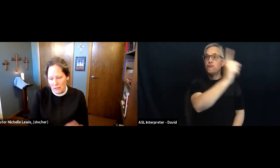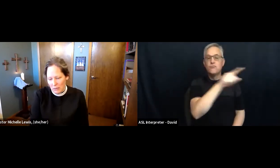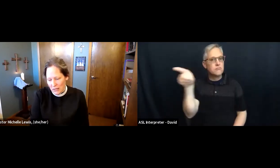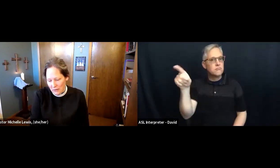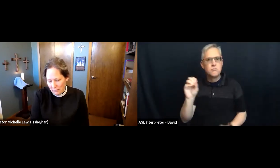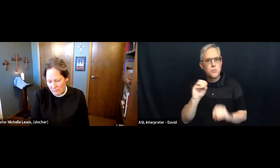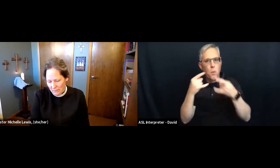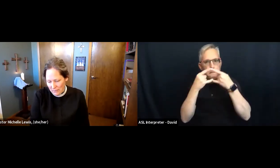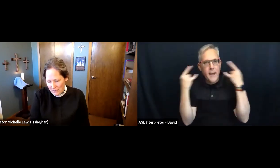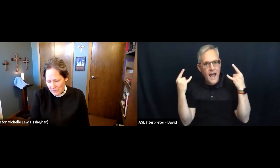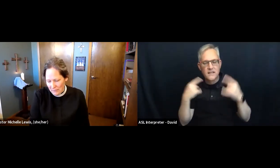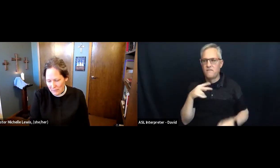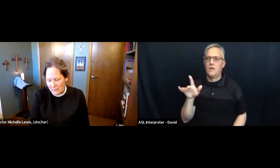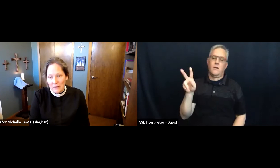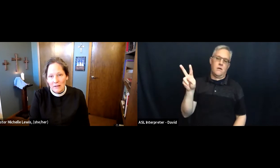this pandemic.